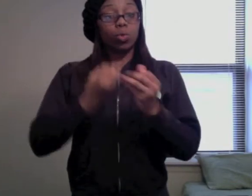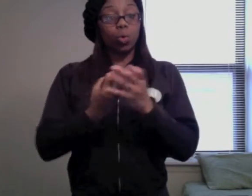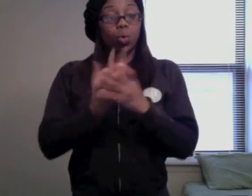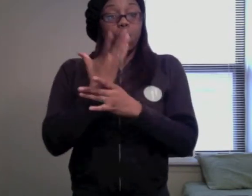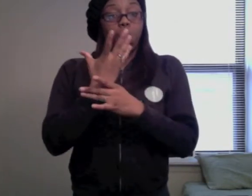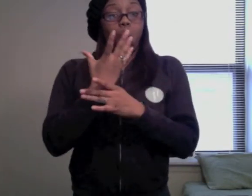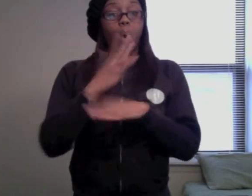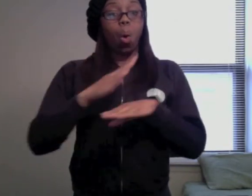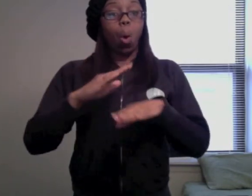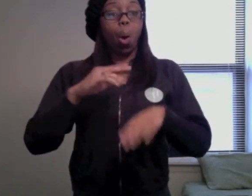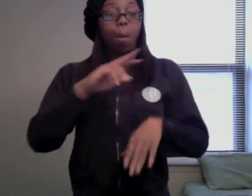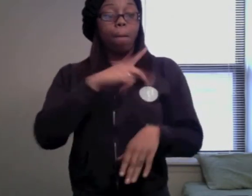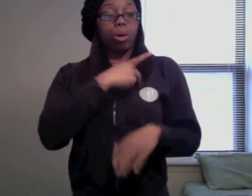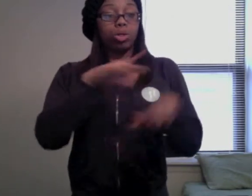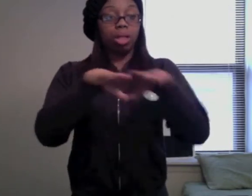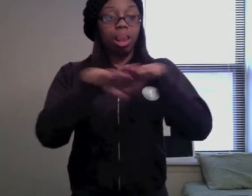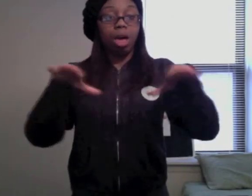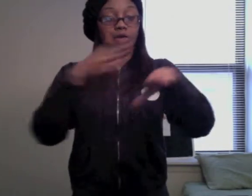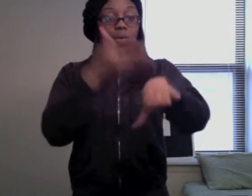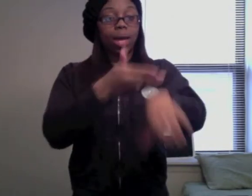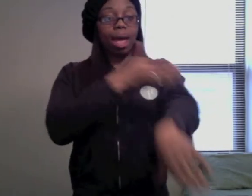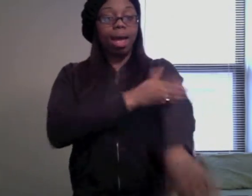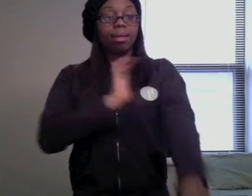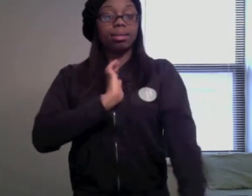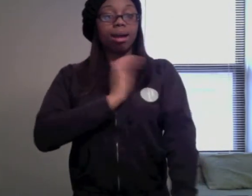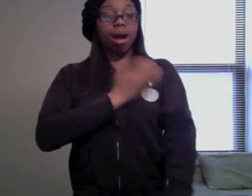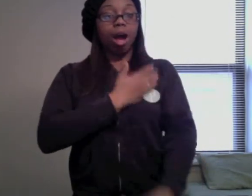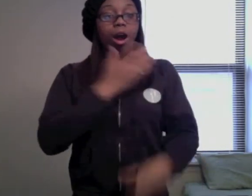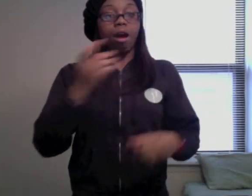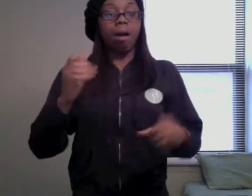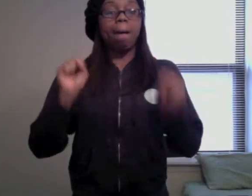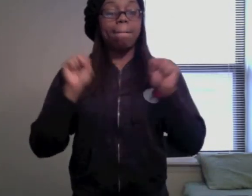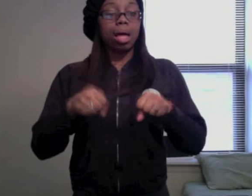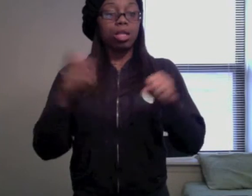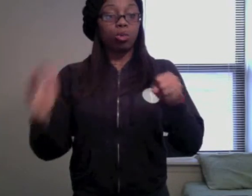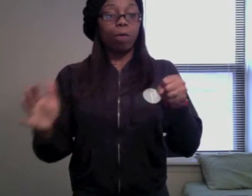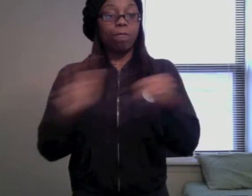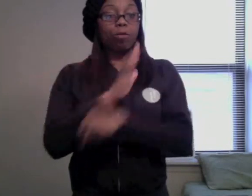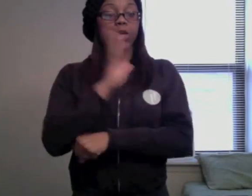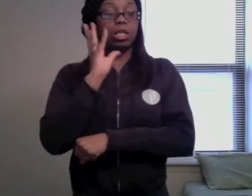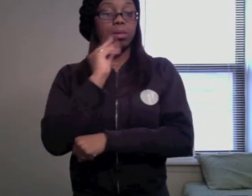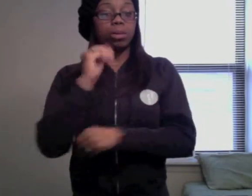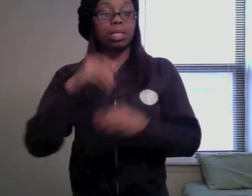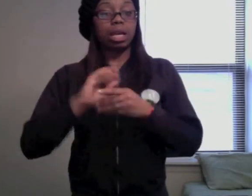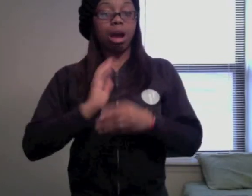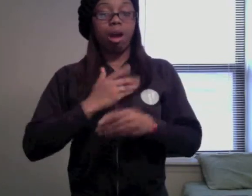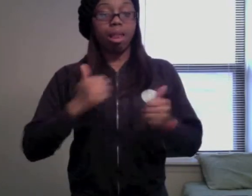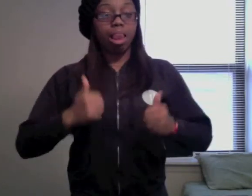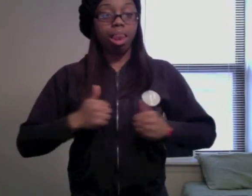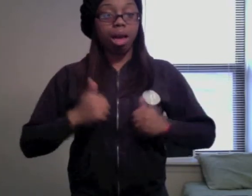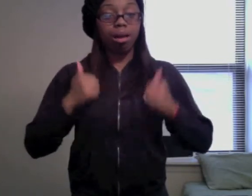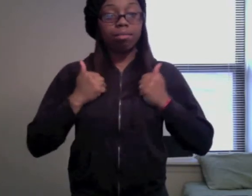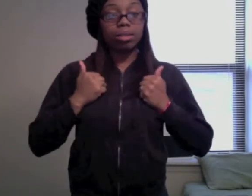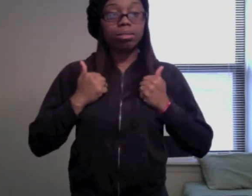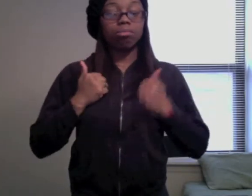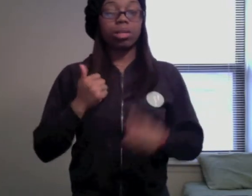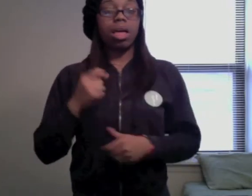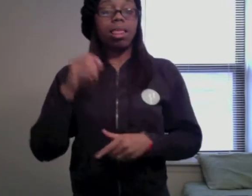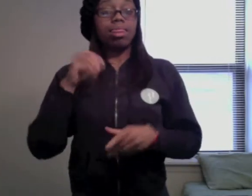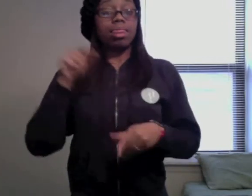enhance our ability to more fully experience our lives. These ideas come from many rich sources. However,